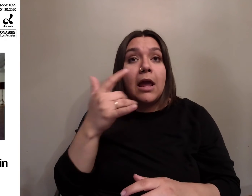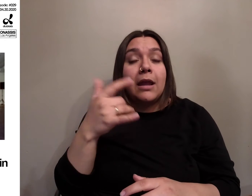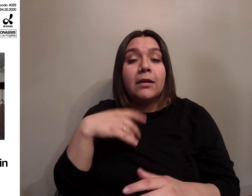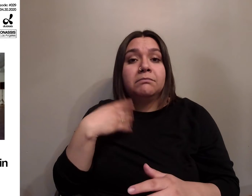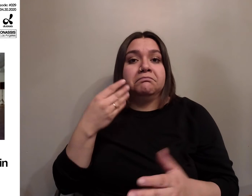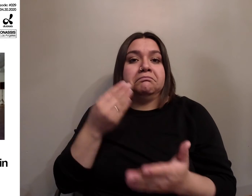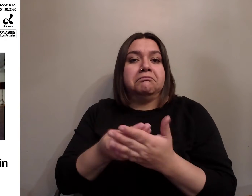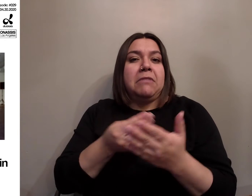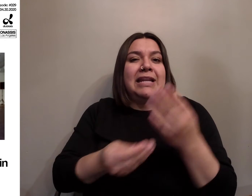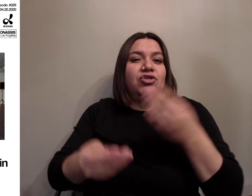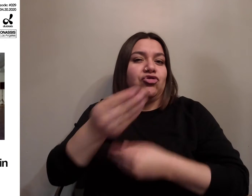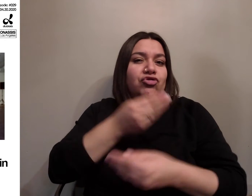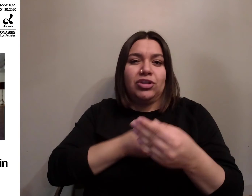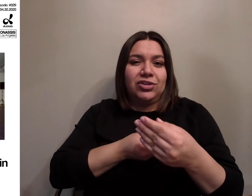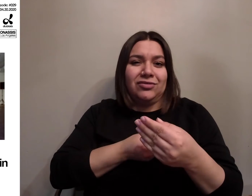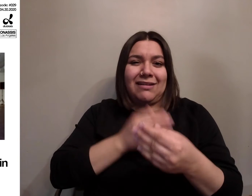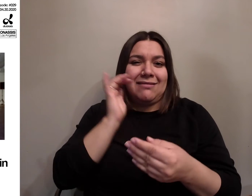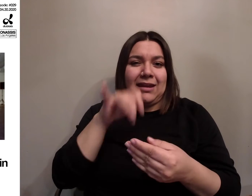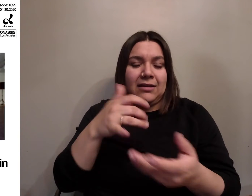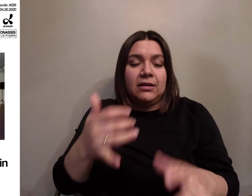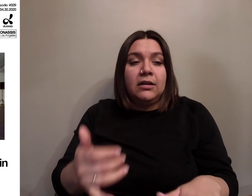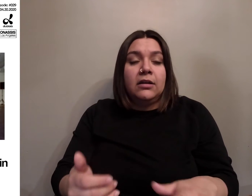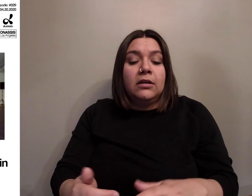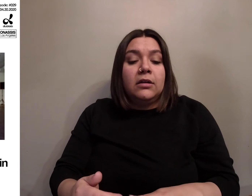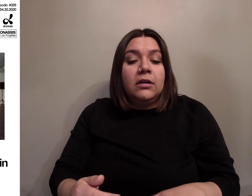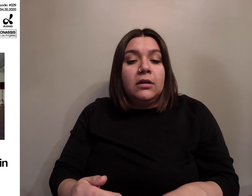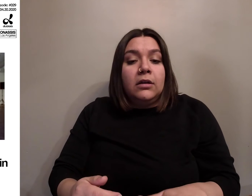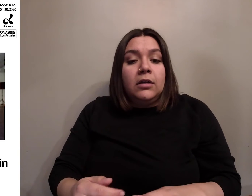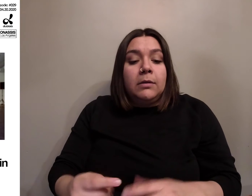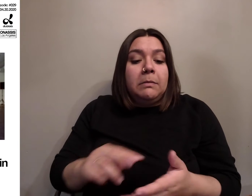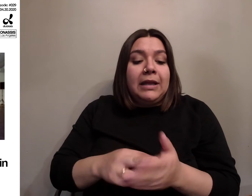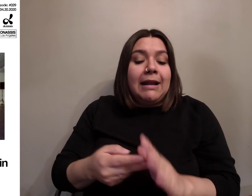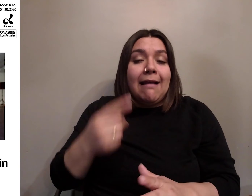them, and I think